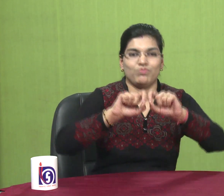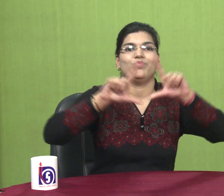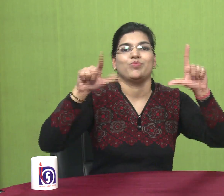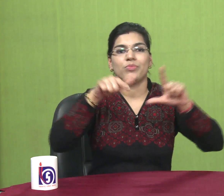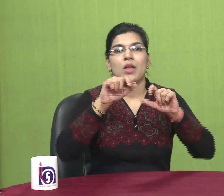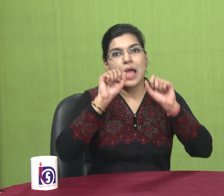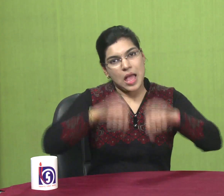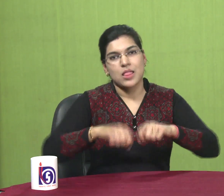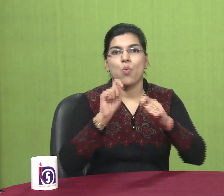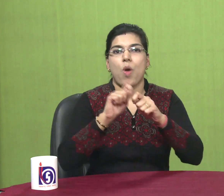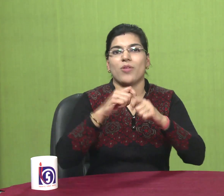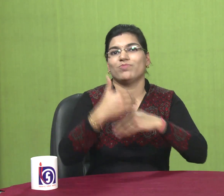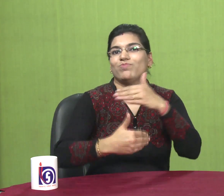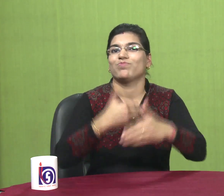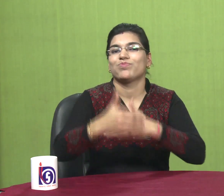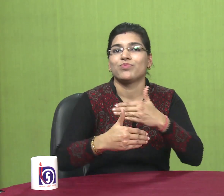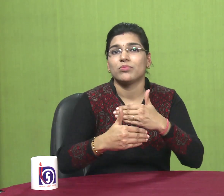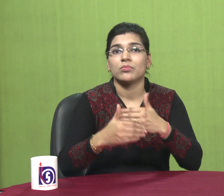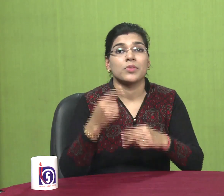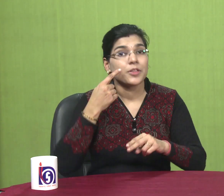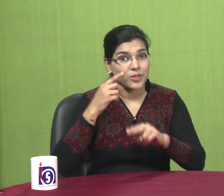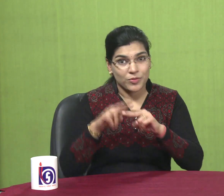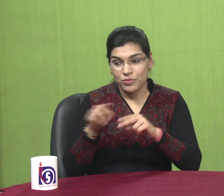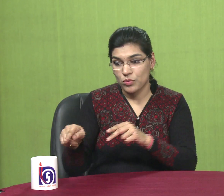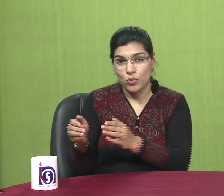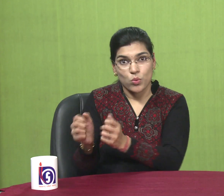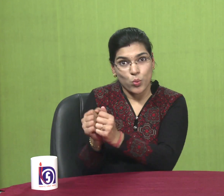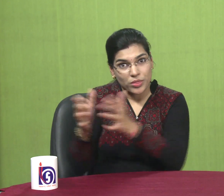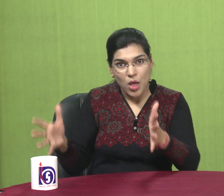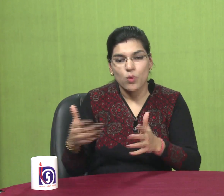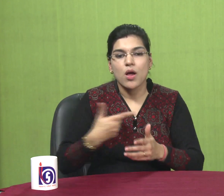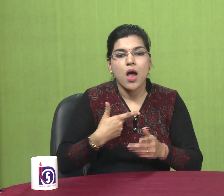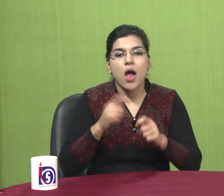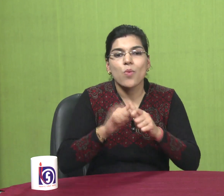By putting certain ID and passwords, we can connect the internet,